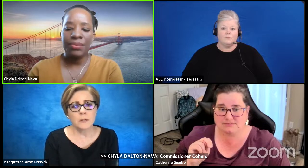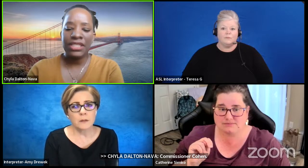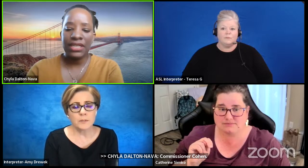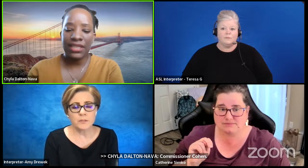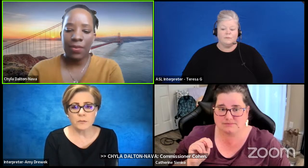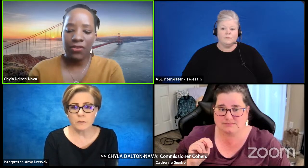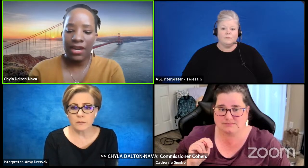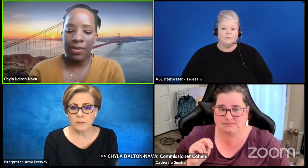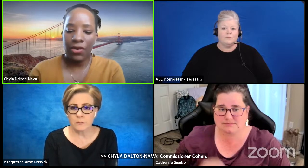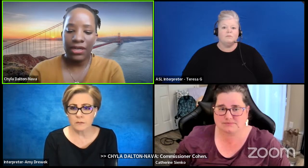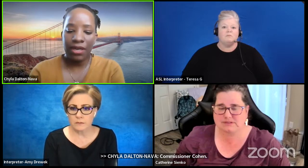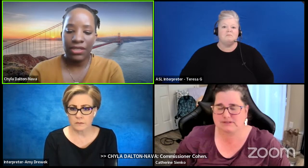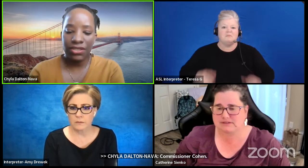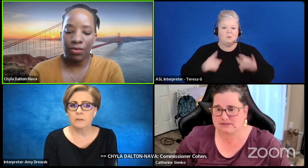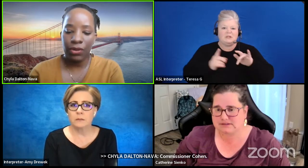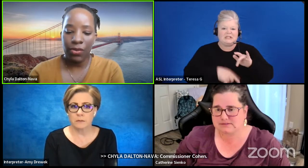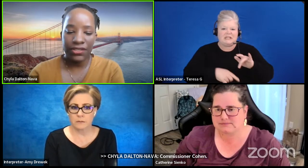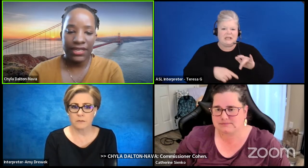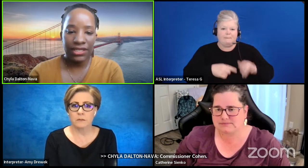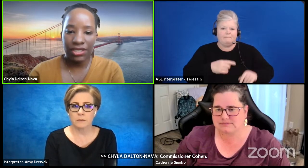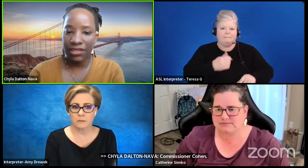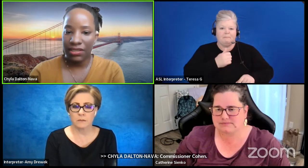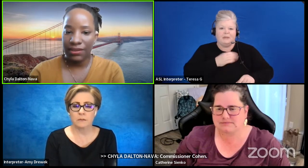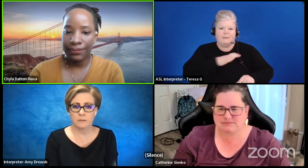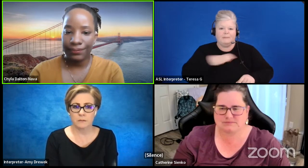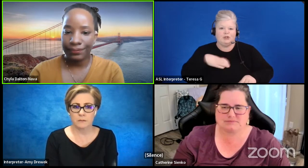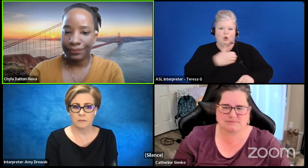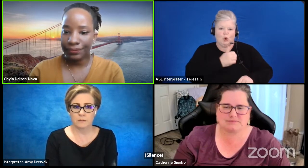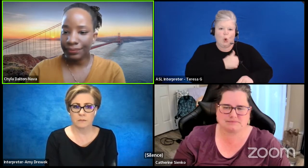and then I'm just going to skip over him and go to Commissioner Bullmorsich.